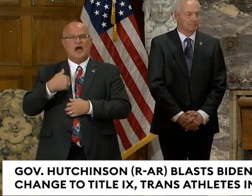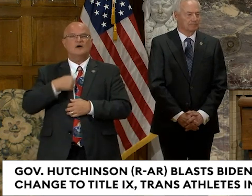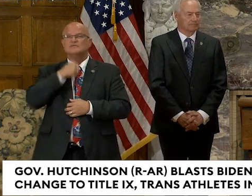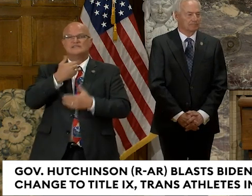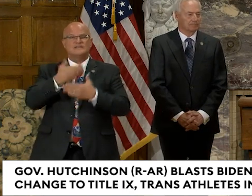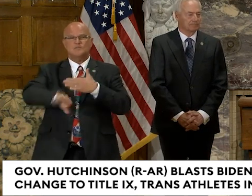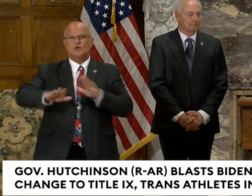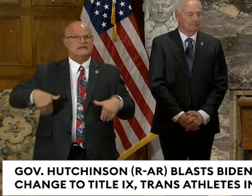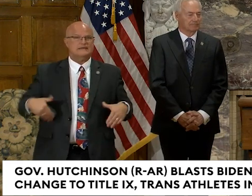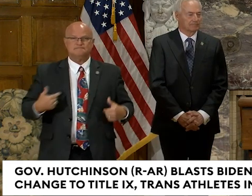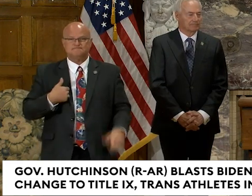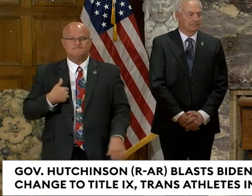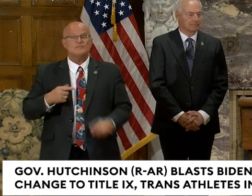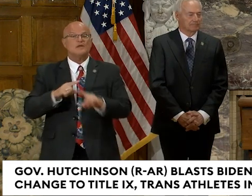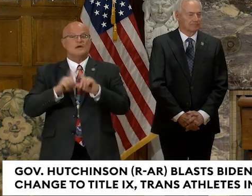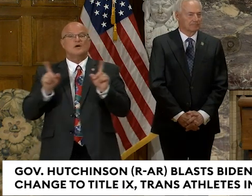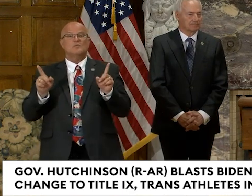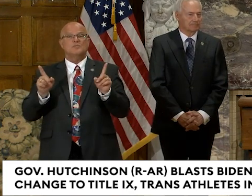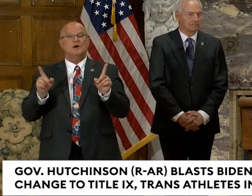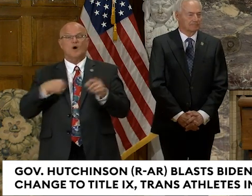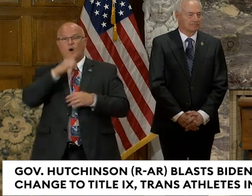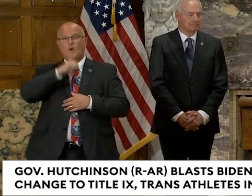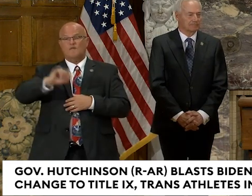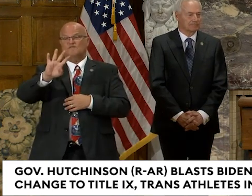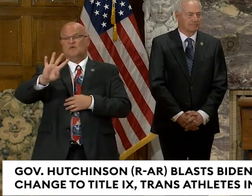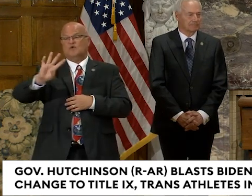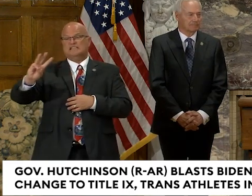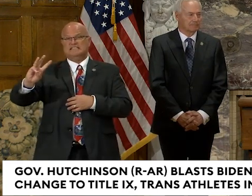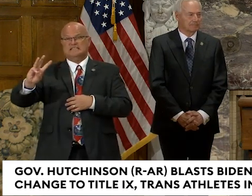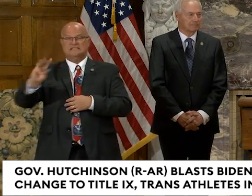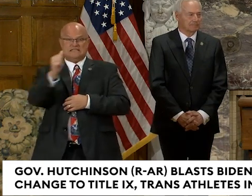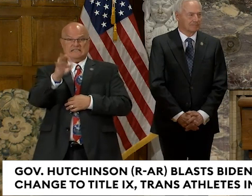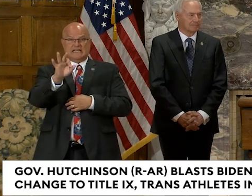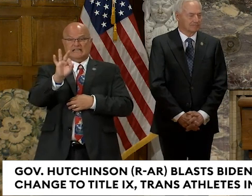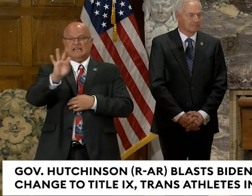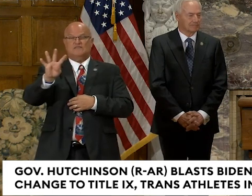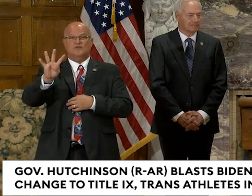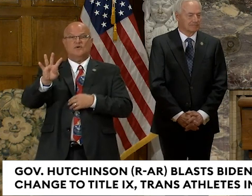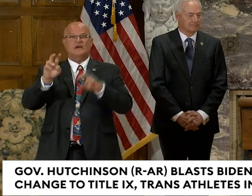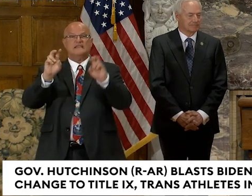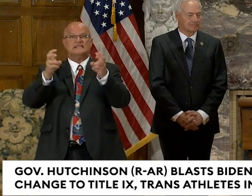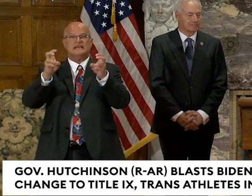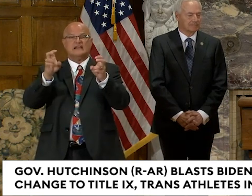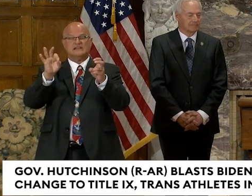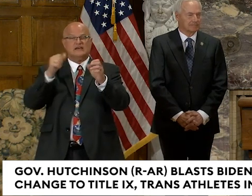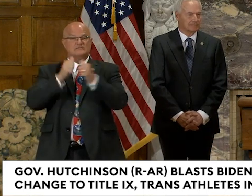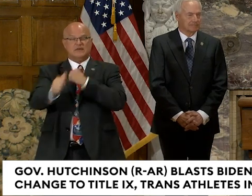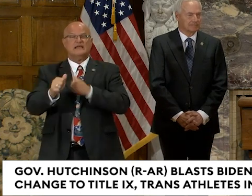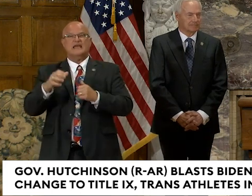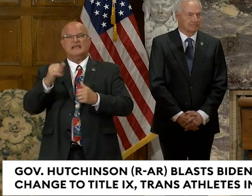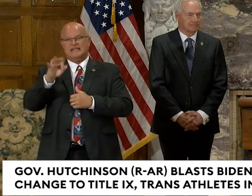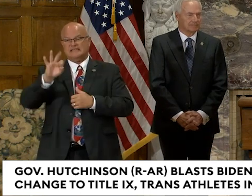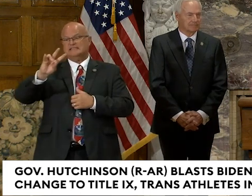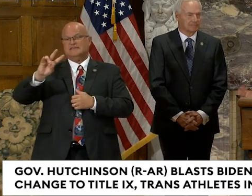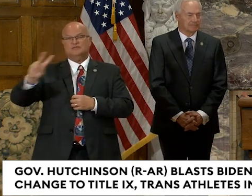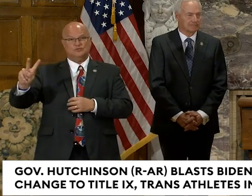not even born, but I'm 46. And in 1994, even though Title IX was passed in